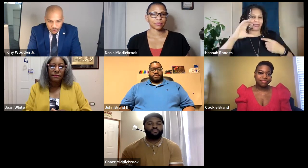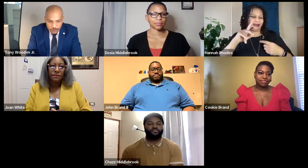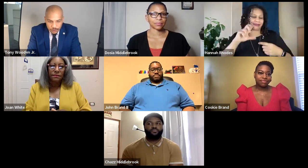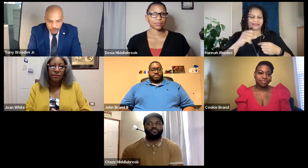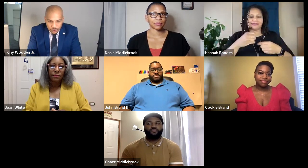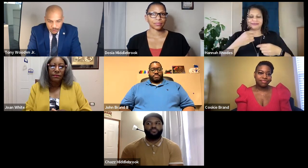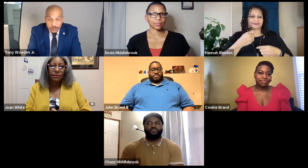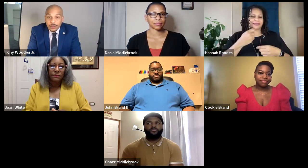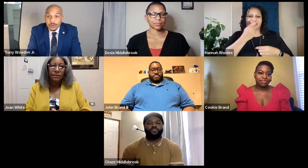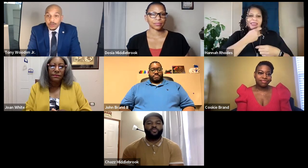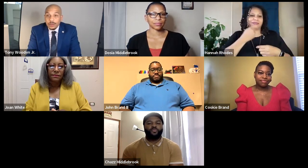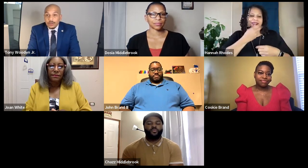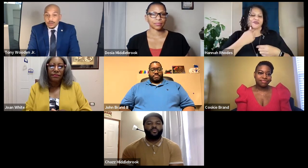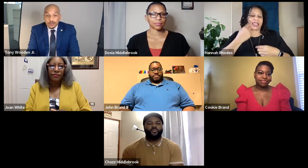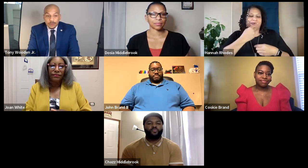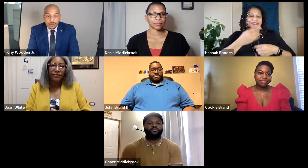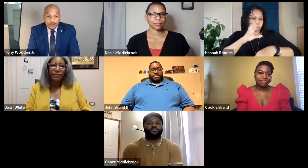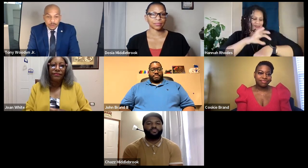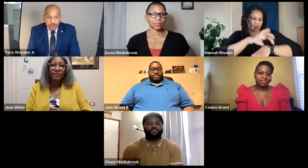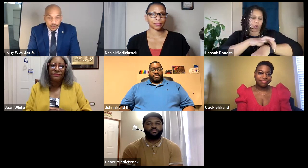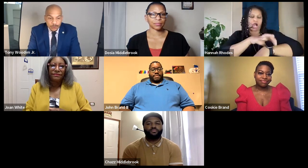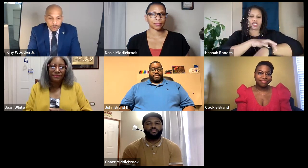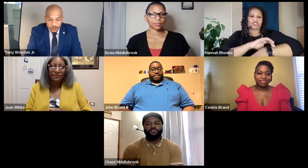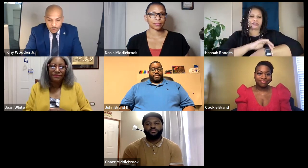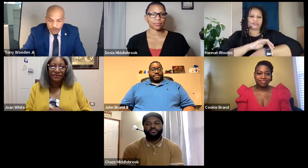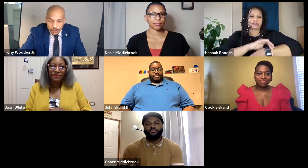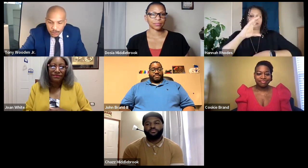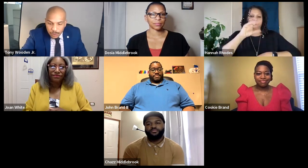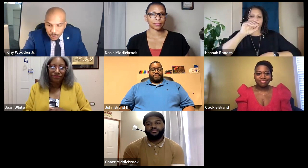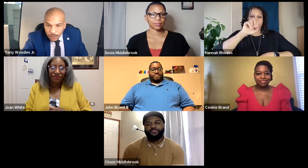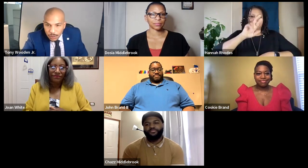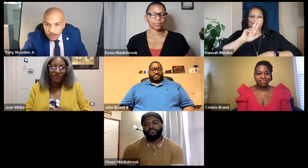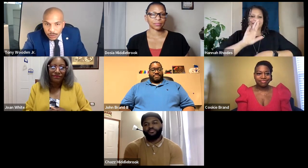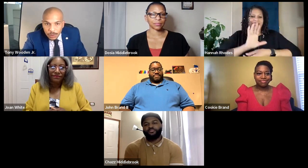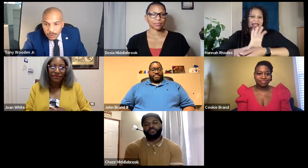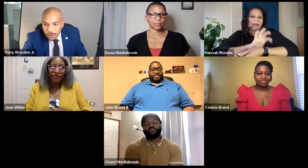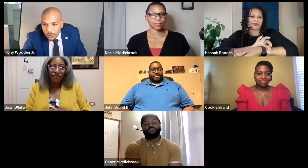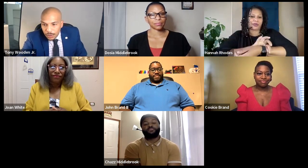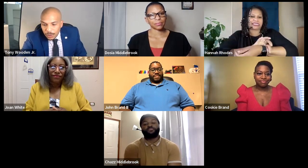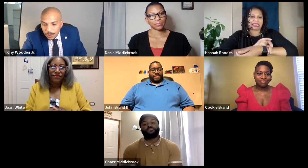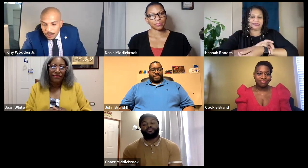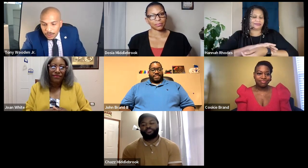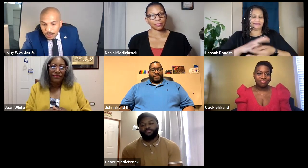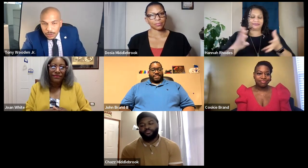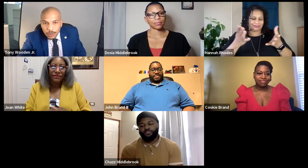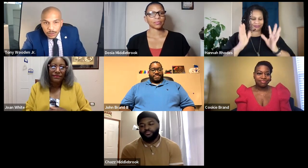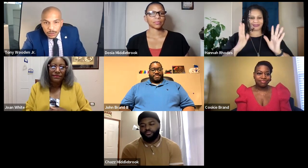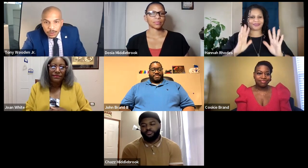And I have my hair up in locks and curls with some red lipstick and an Apple Watch on my wrist Bracelet. and a bracelet, a